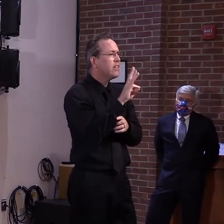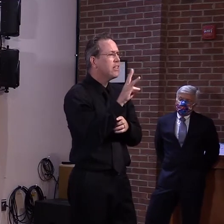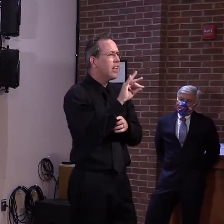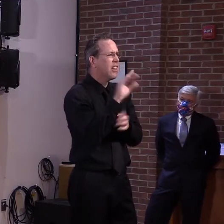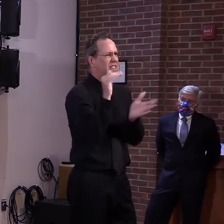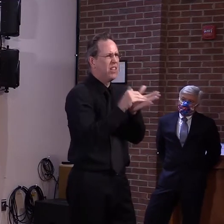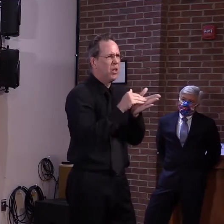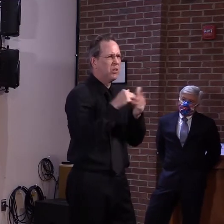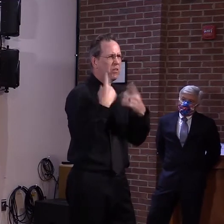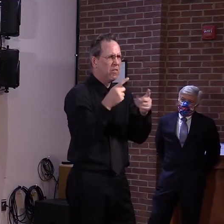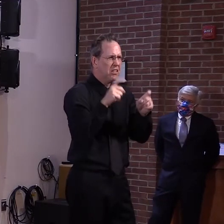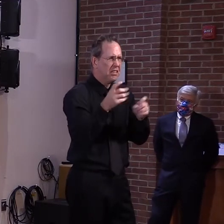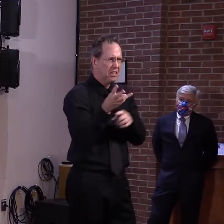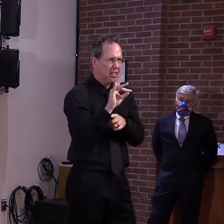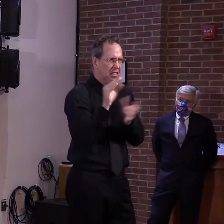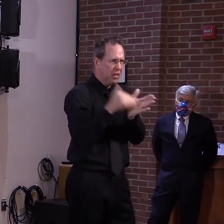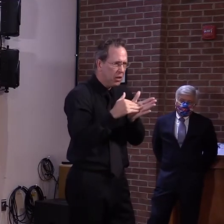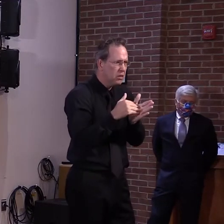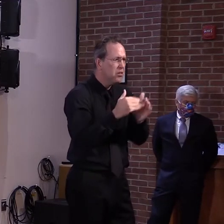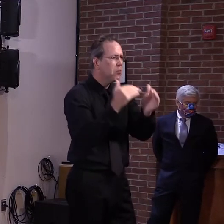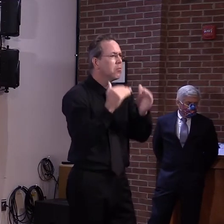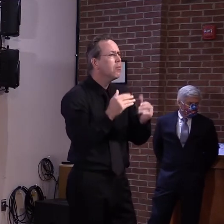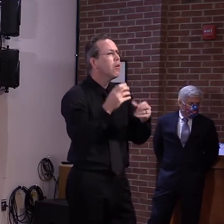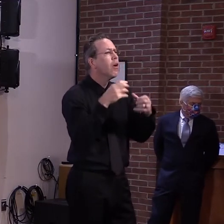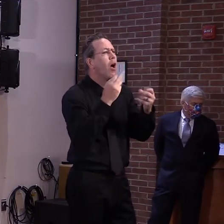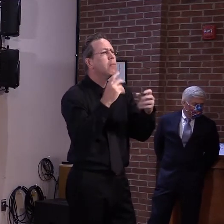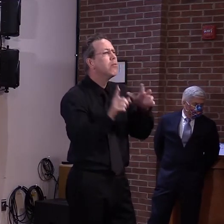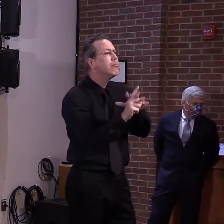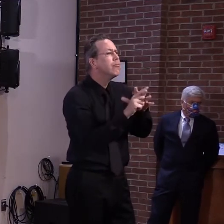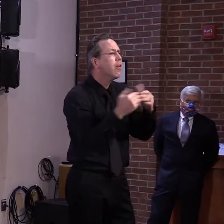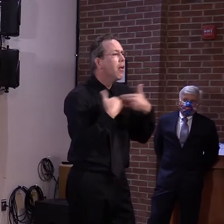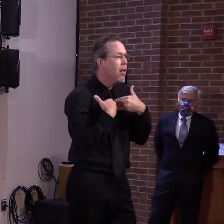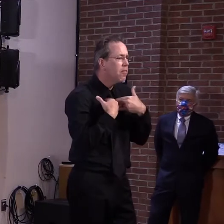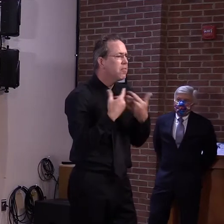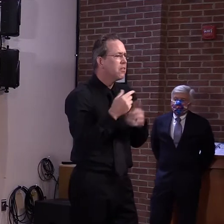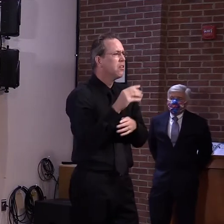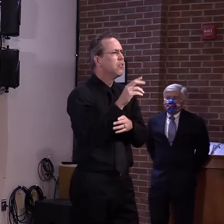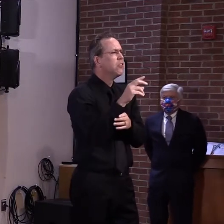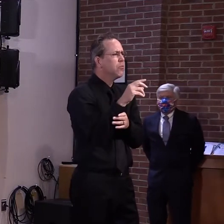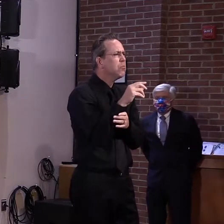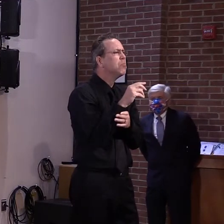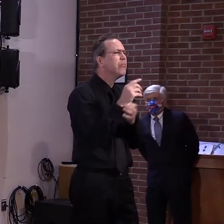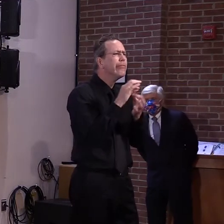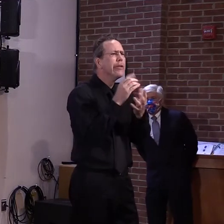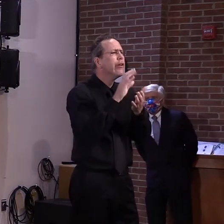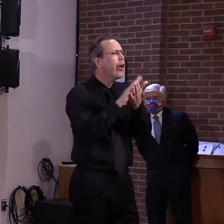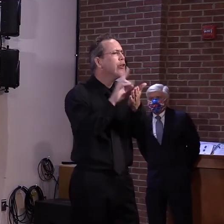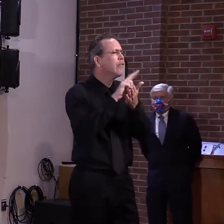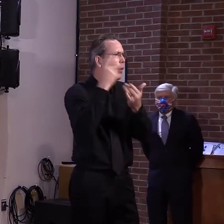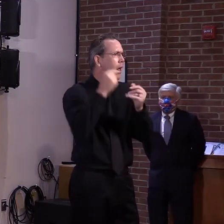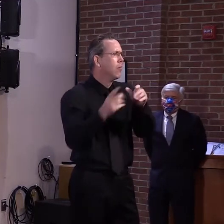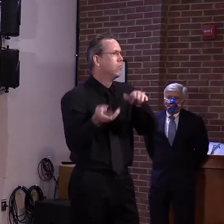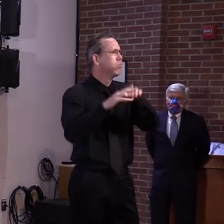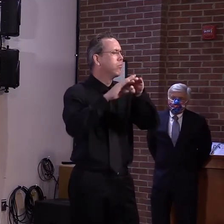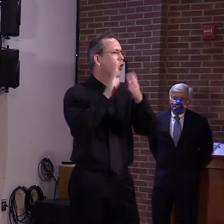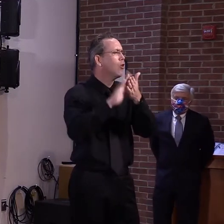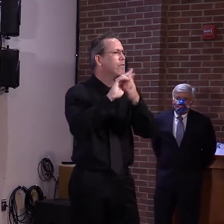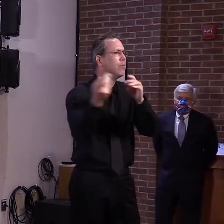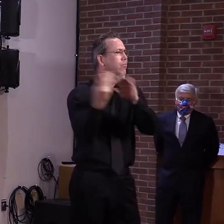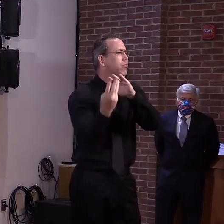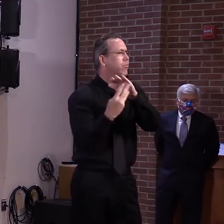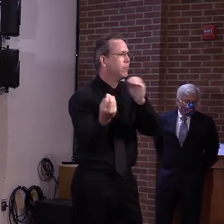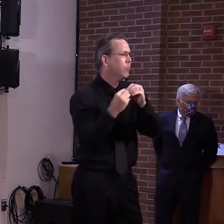but 68,000 tests were administered. Many of those in connection with the higher ed restart, but that is the most for Vermont by far. We